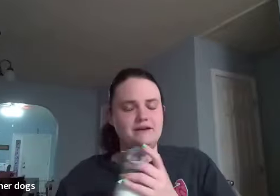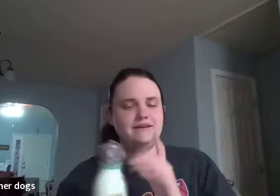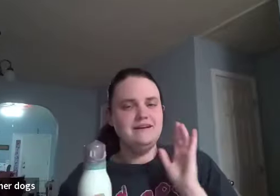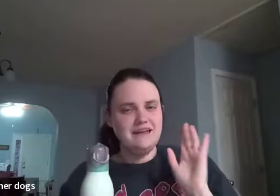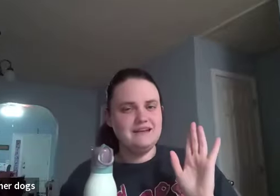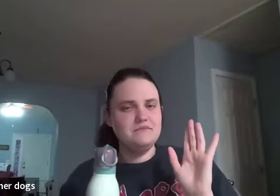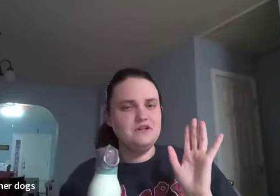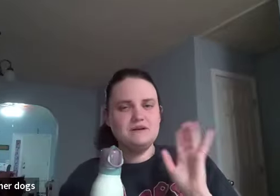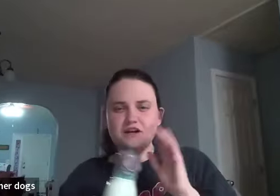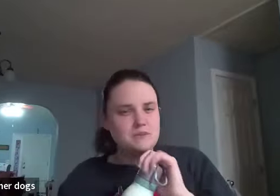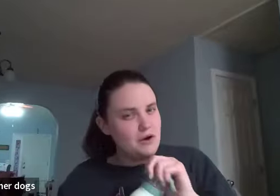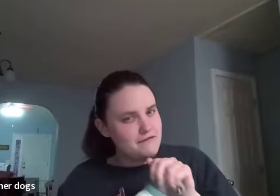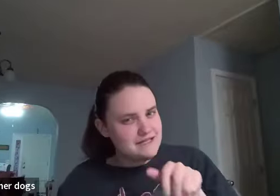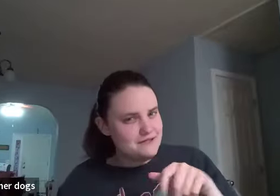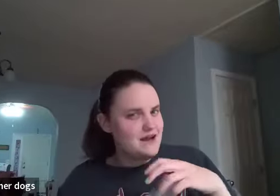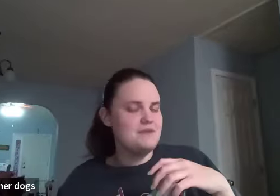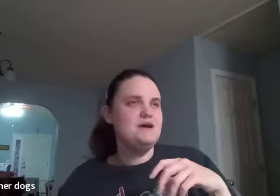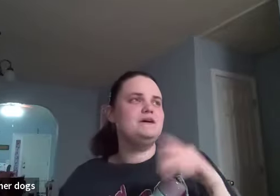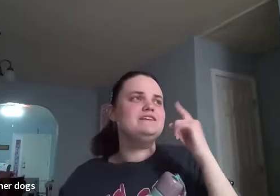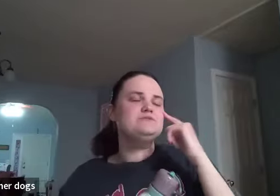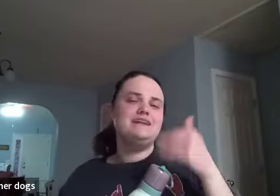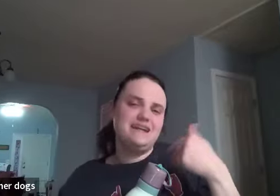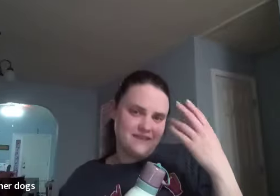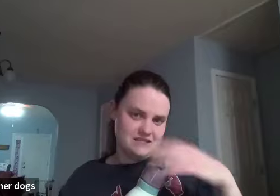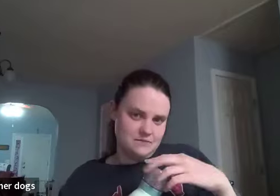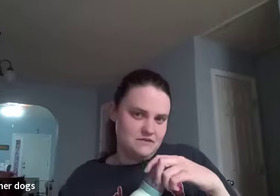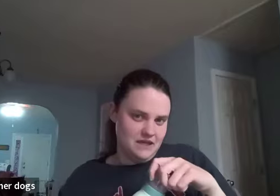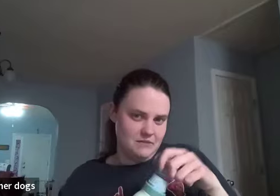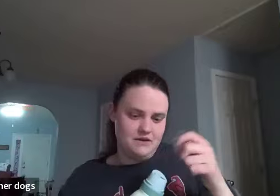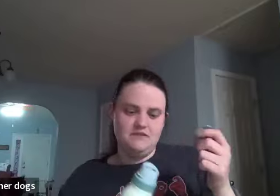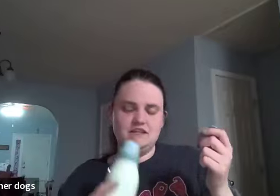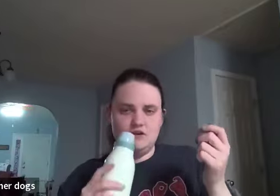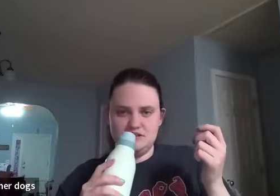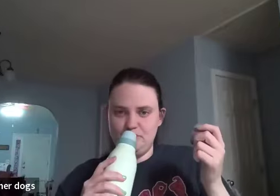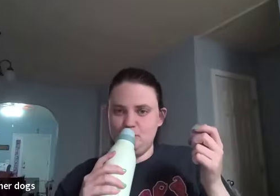it. It's not going to be perfect every time, but at least we're getting in that steps of thinking about it. I think it's awesome.